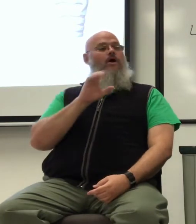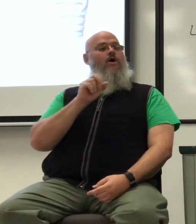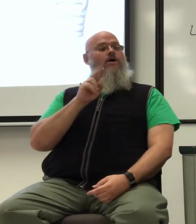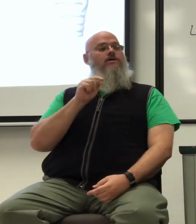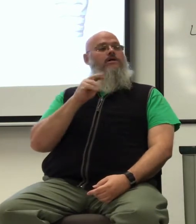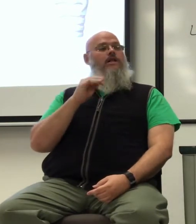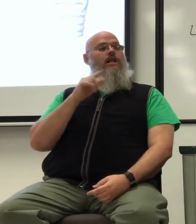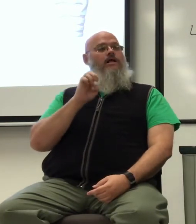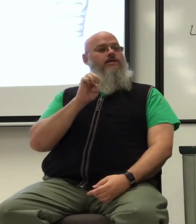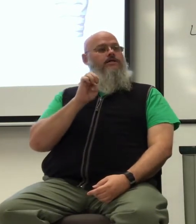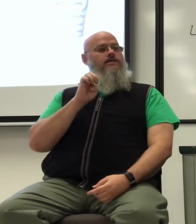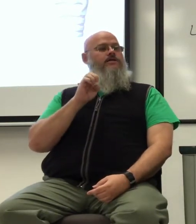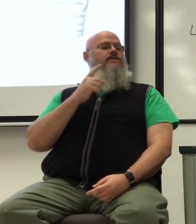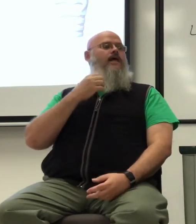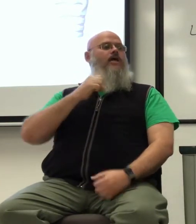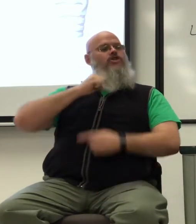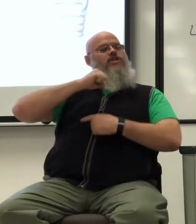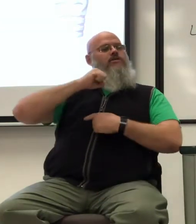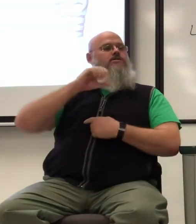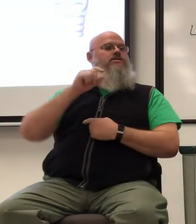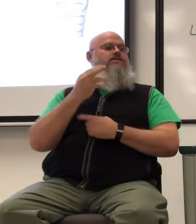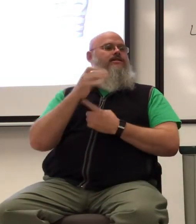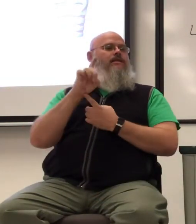which means shield shape.